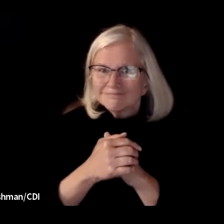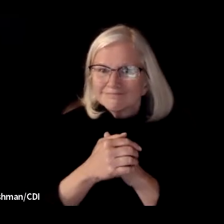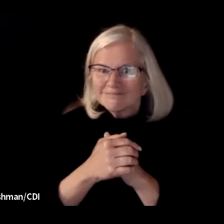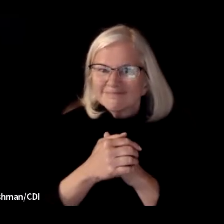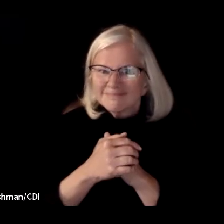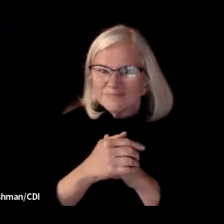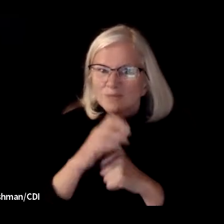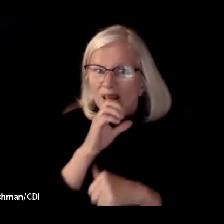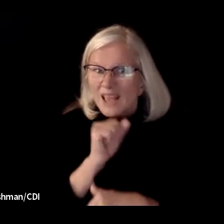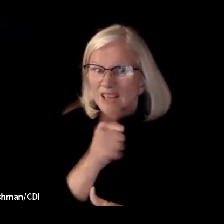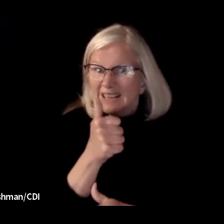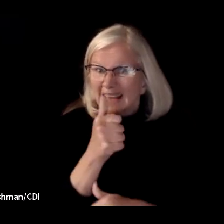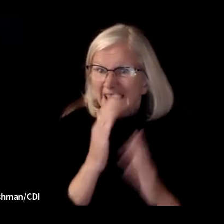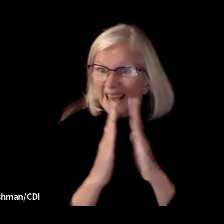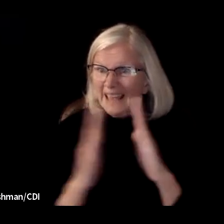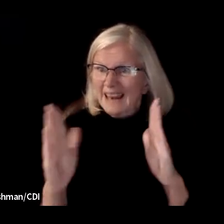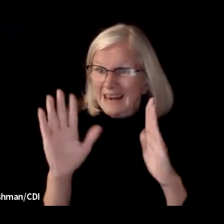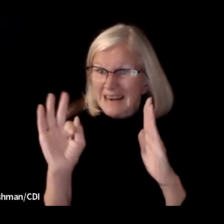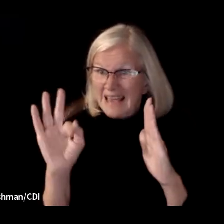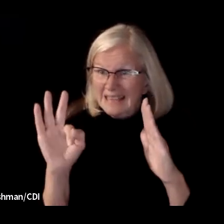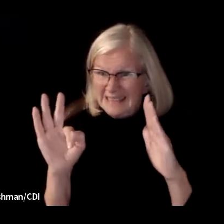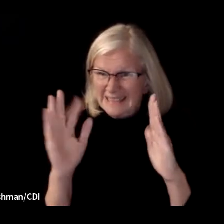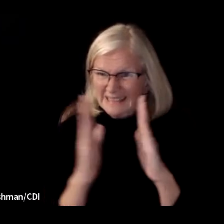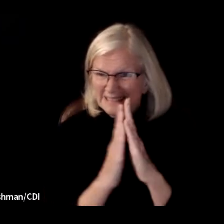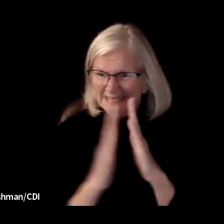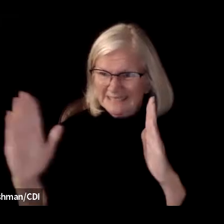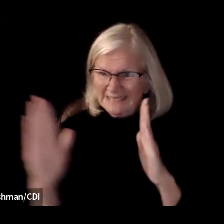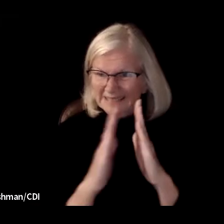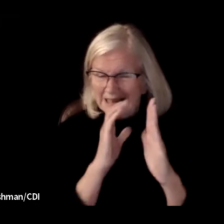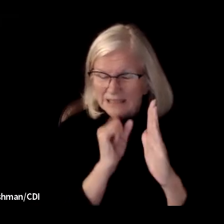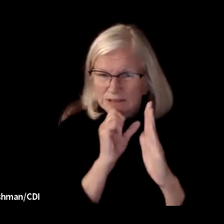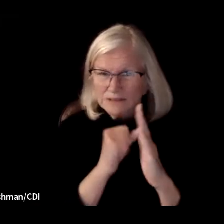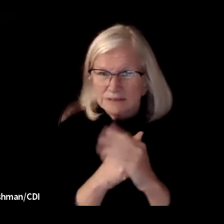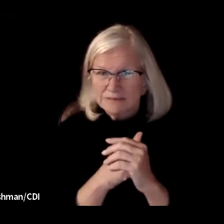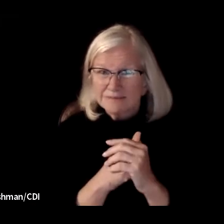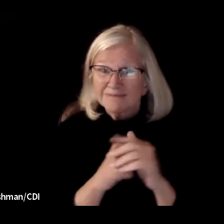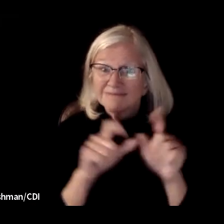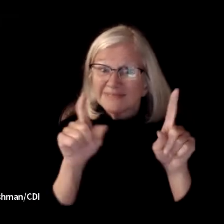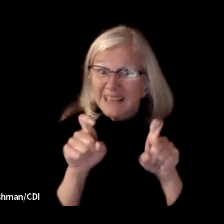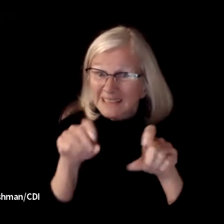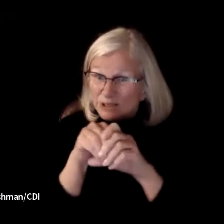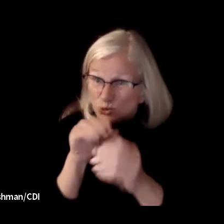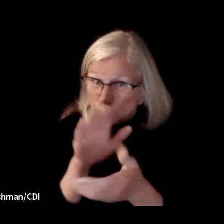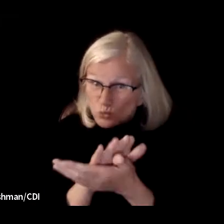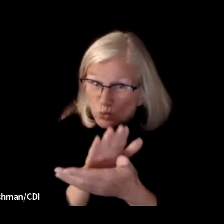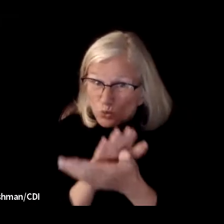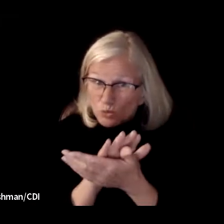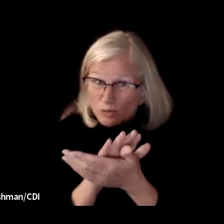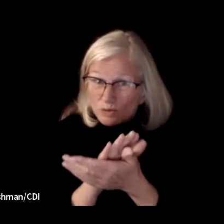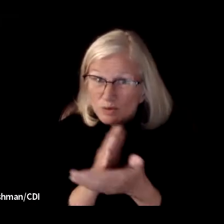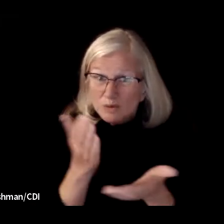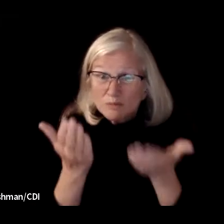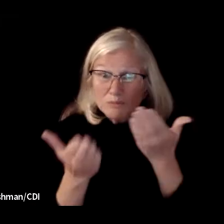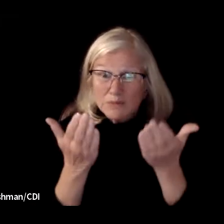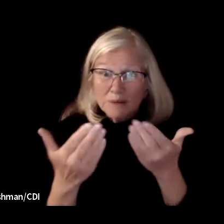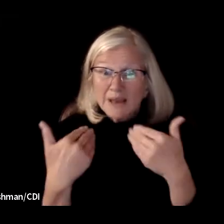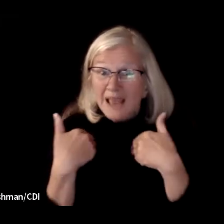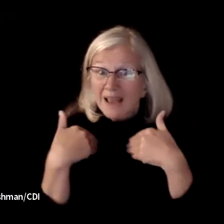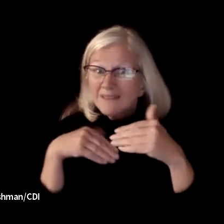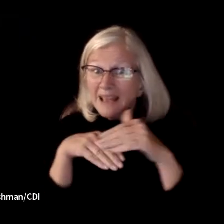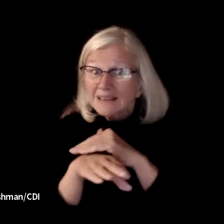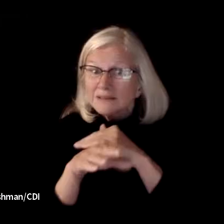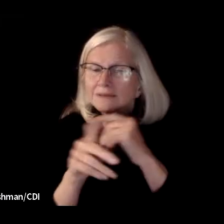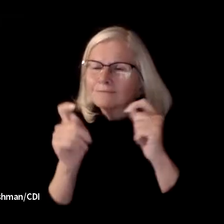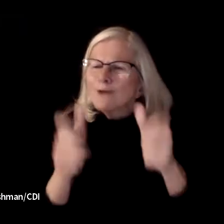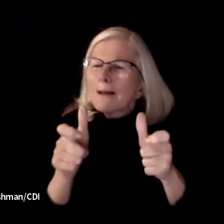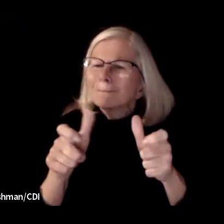where we are with testing in schools, if schools have access to rapid testing, and how parents and students will know